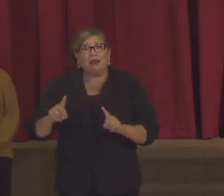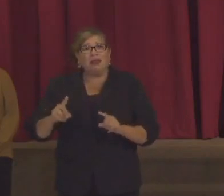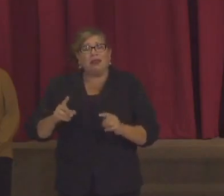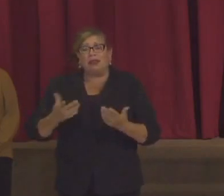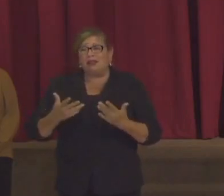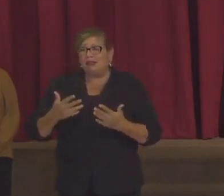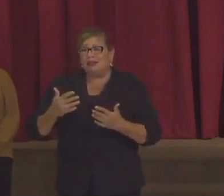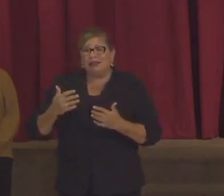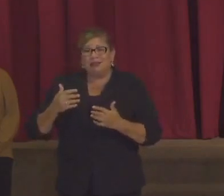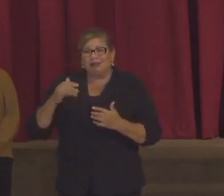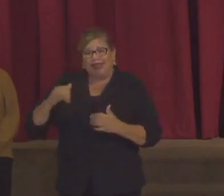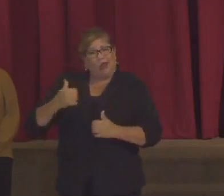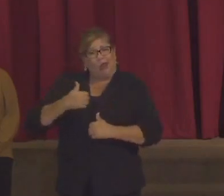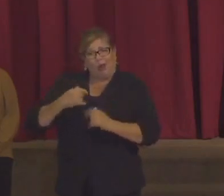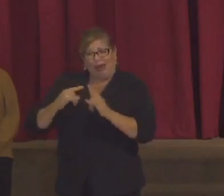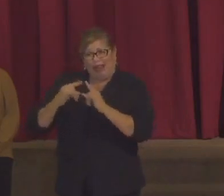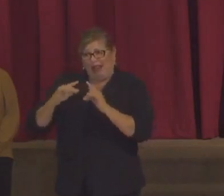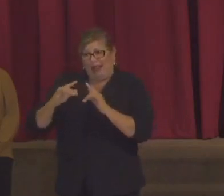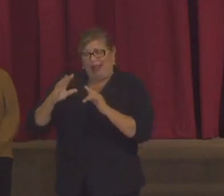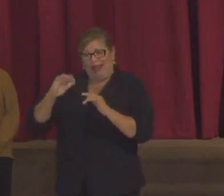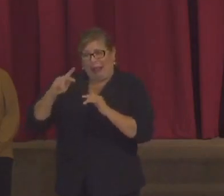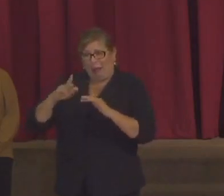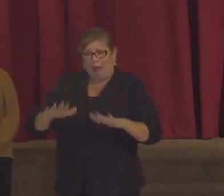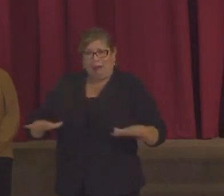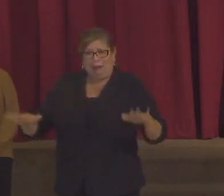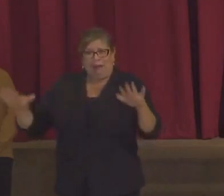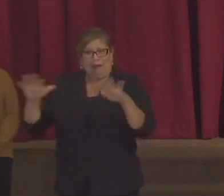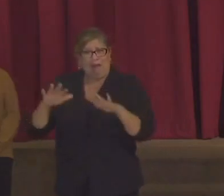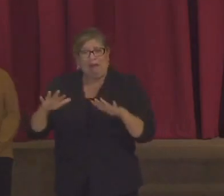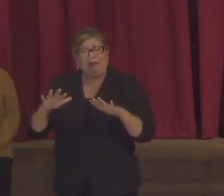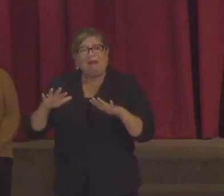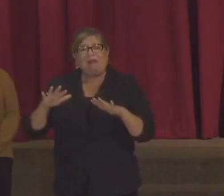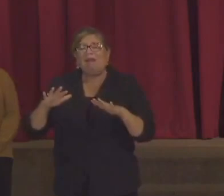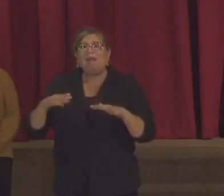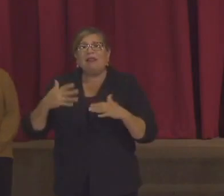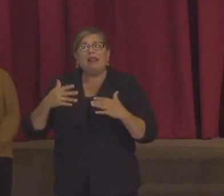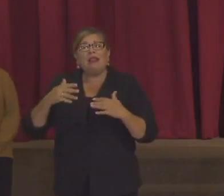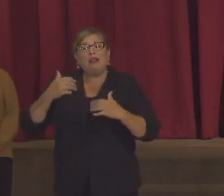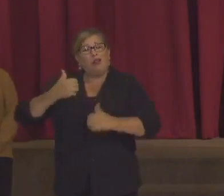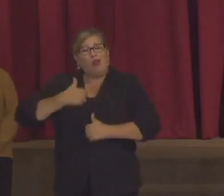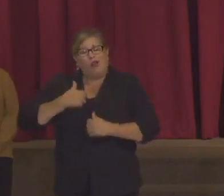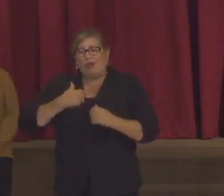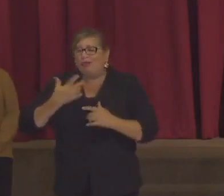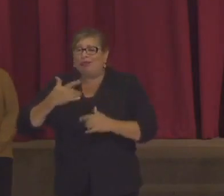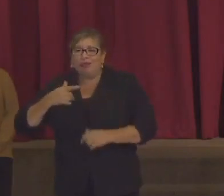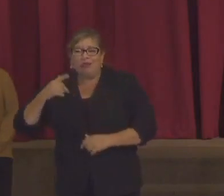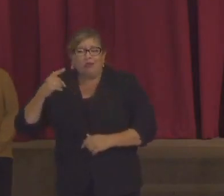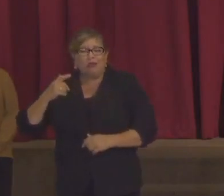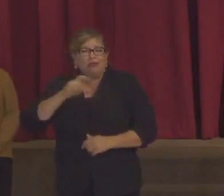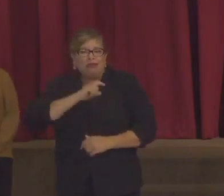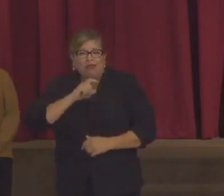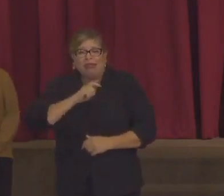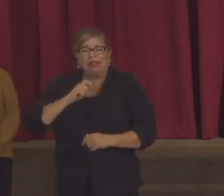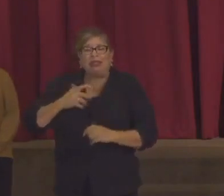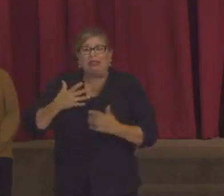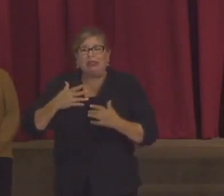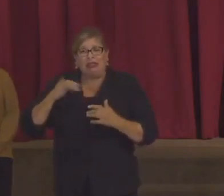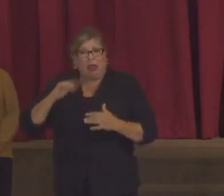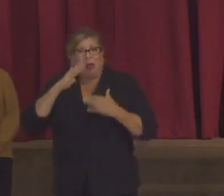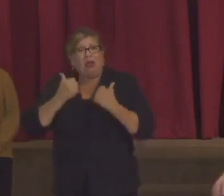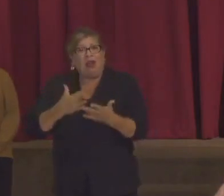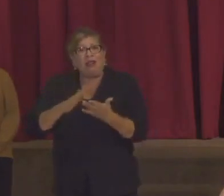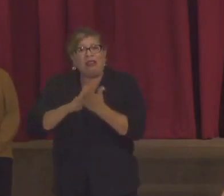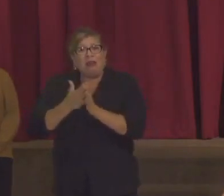of peace, and that the answer to violence is not more violence, and that if we're going to create